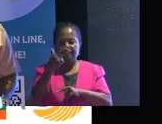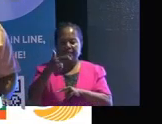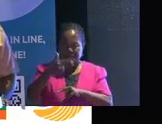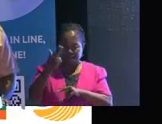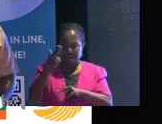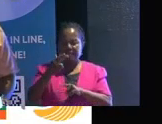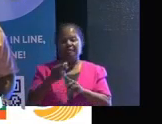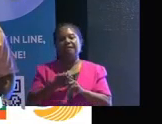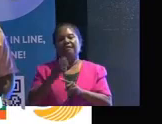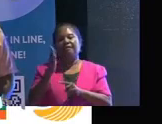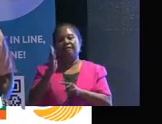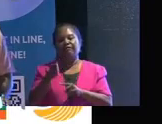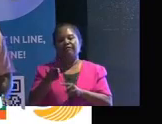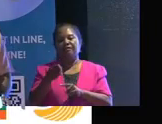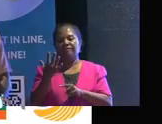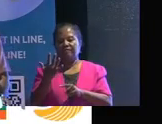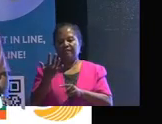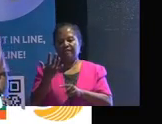45 toya.